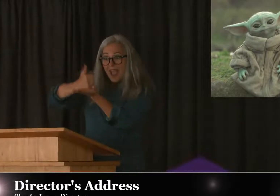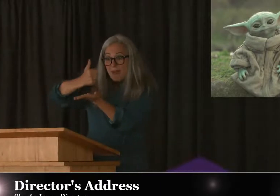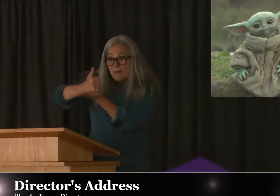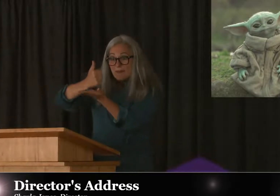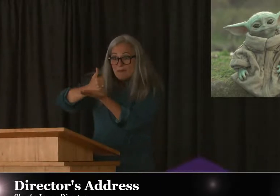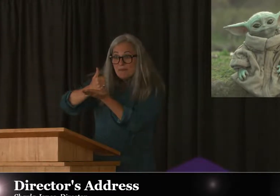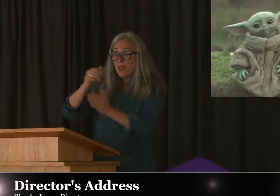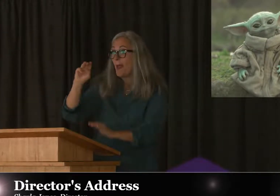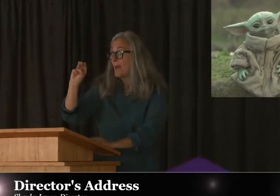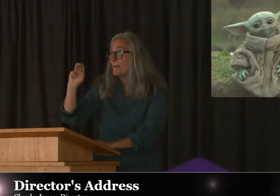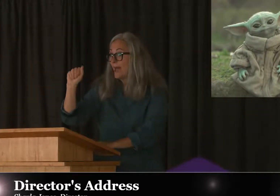You can ask for help.